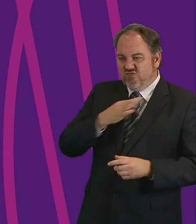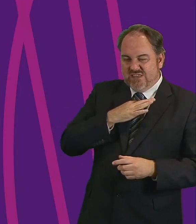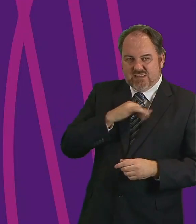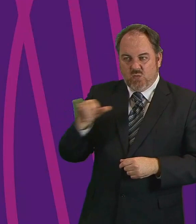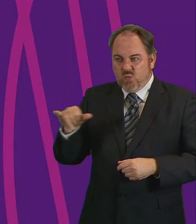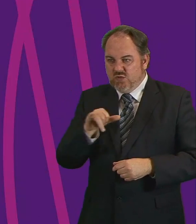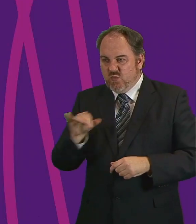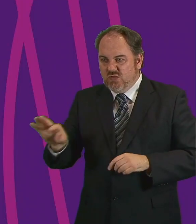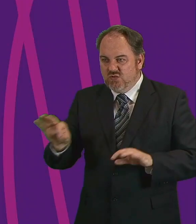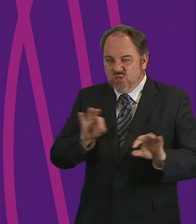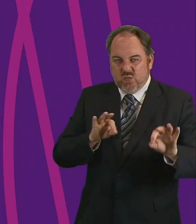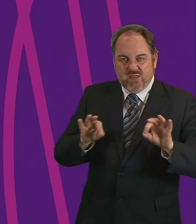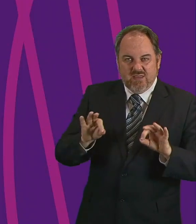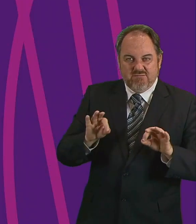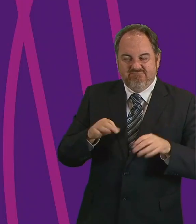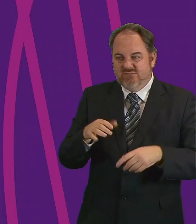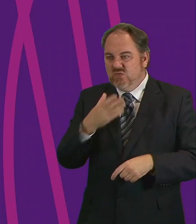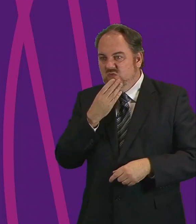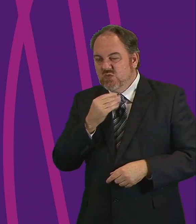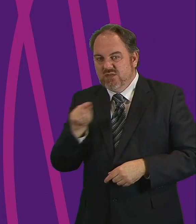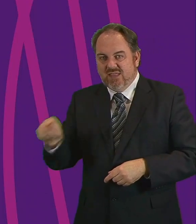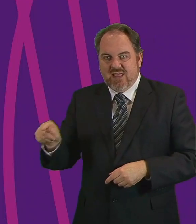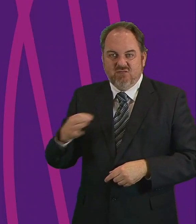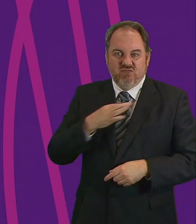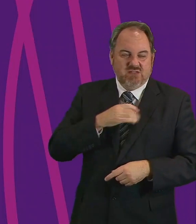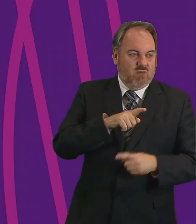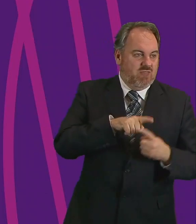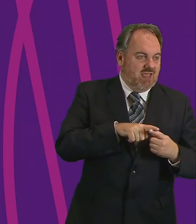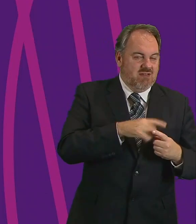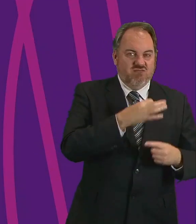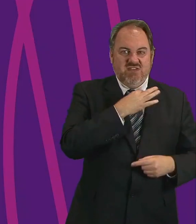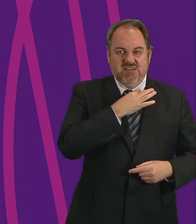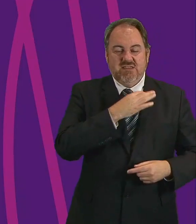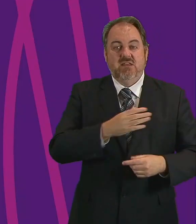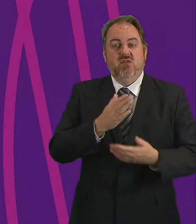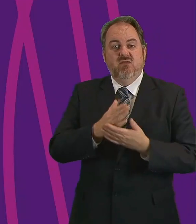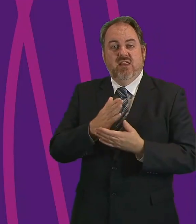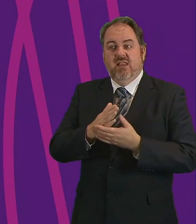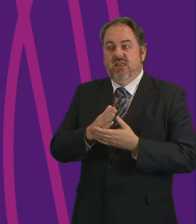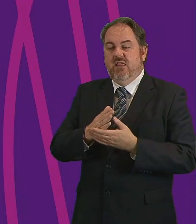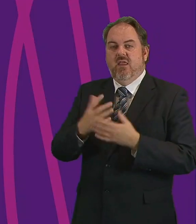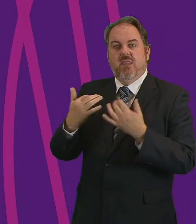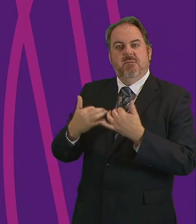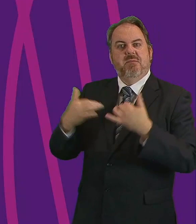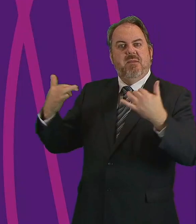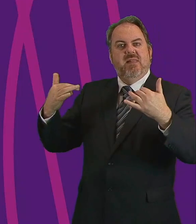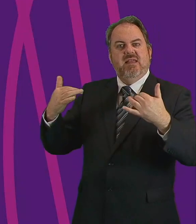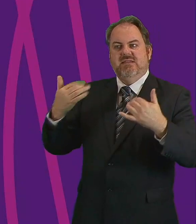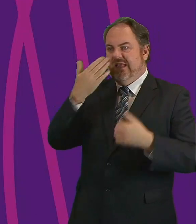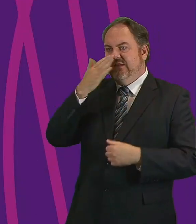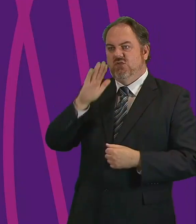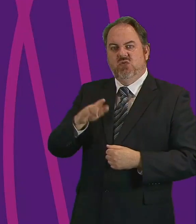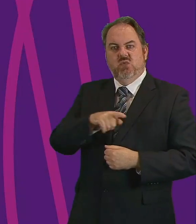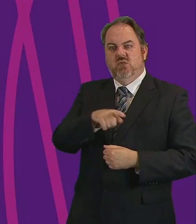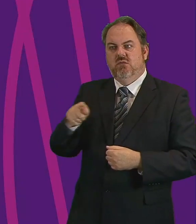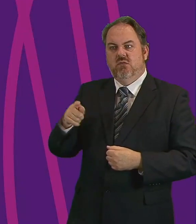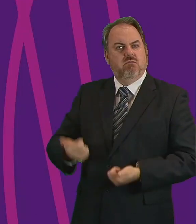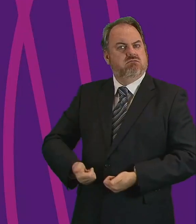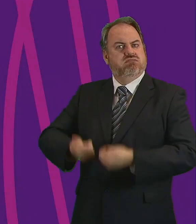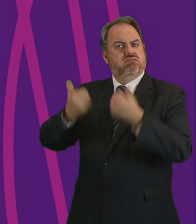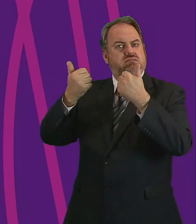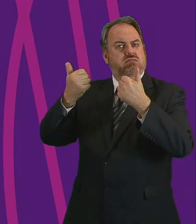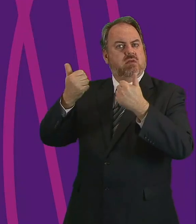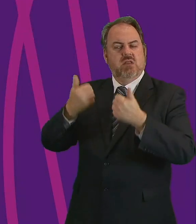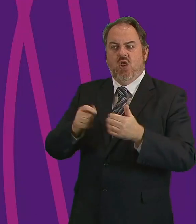implemented to protect our NHS and save lives, and the response from the public, frankly, was heartwarming. Lockdown was predominantly